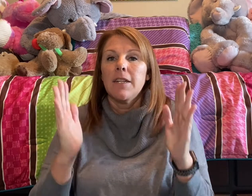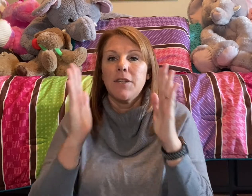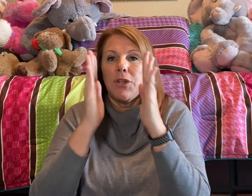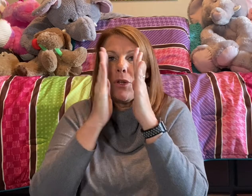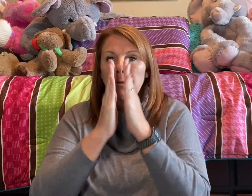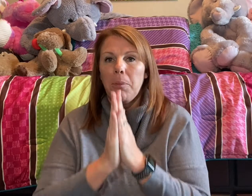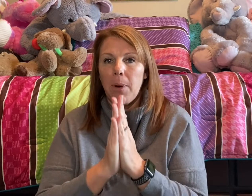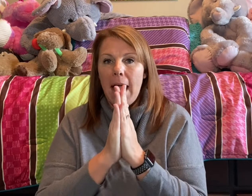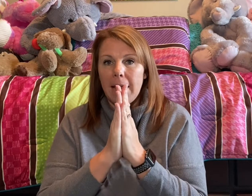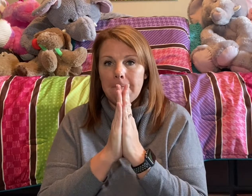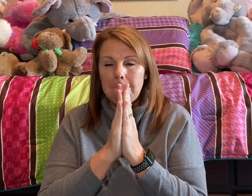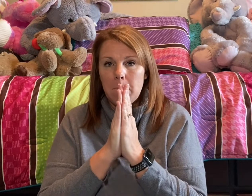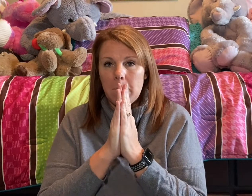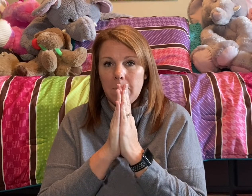to pray.